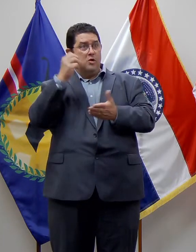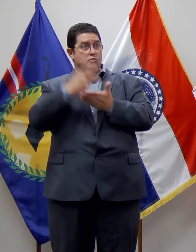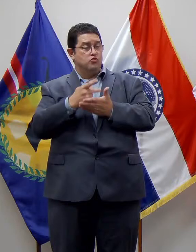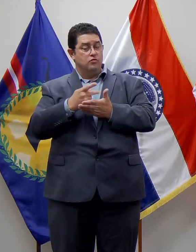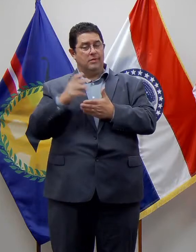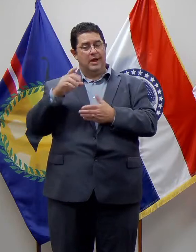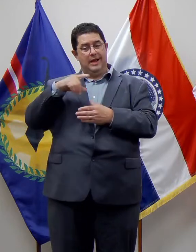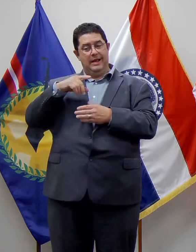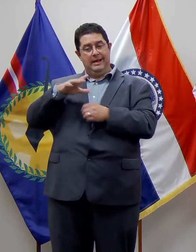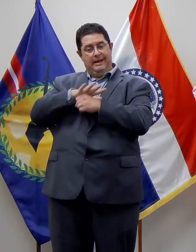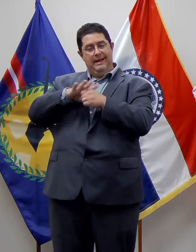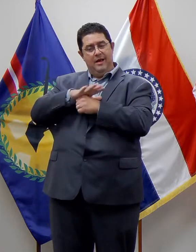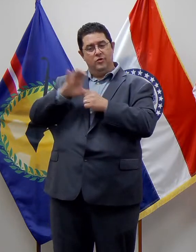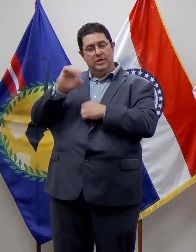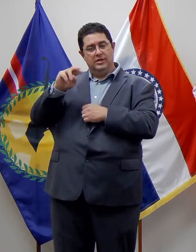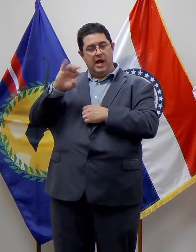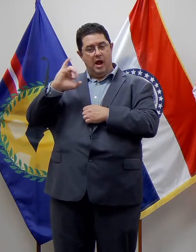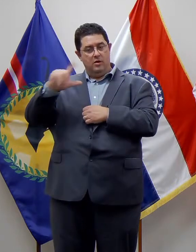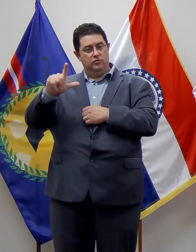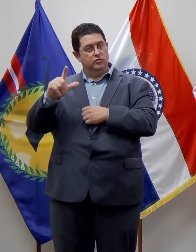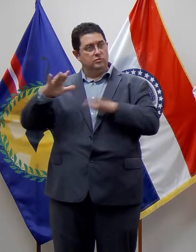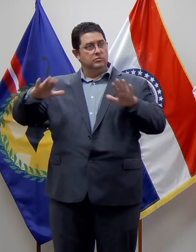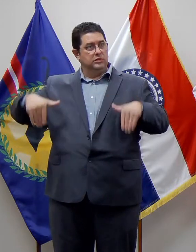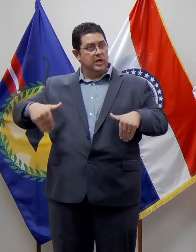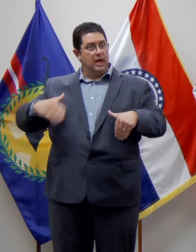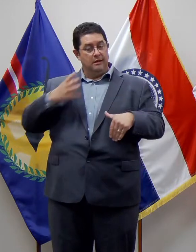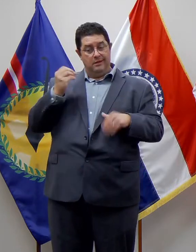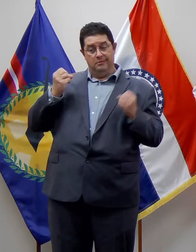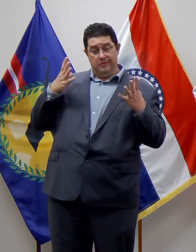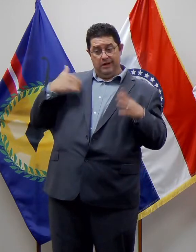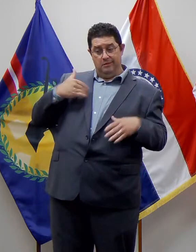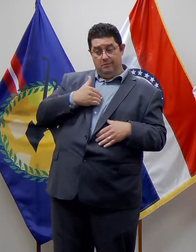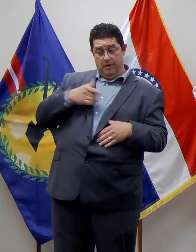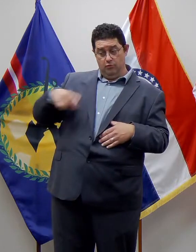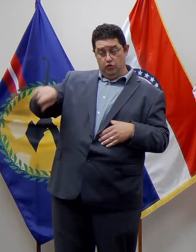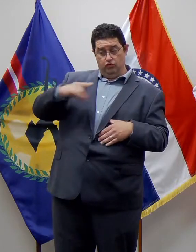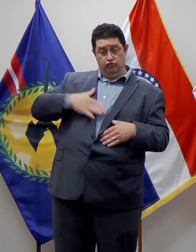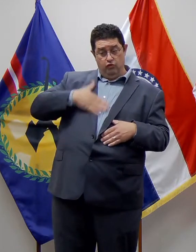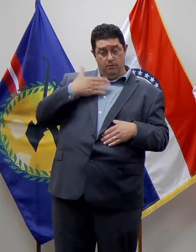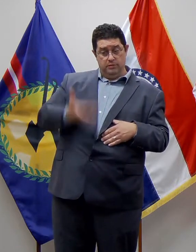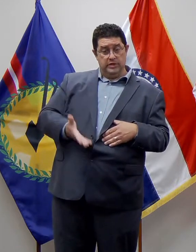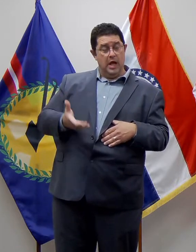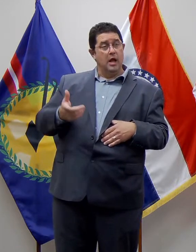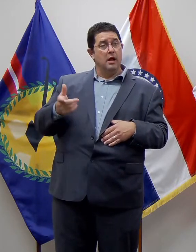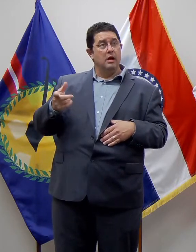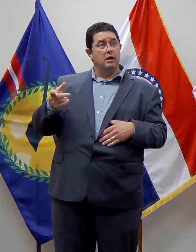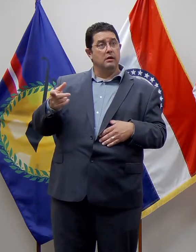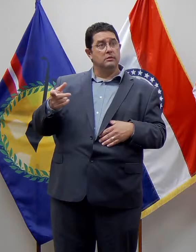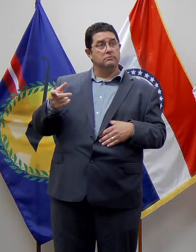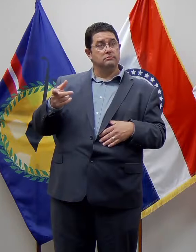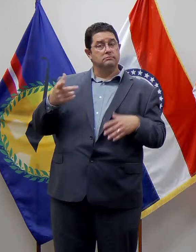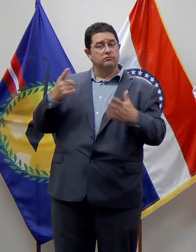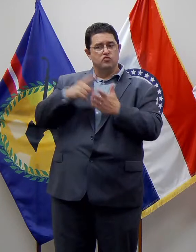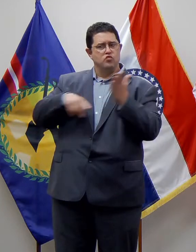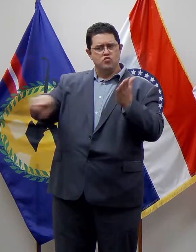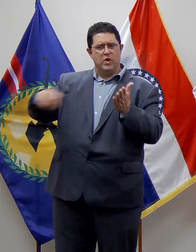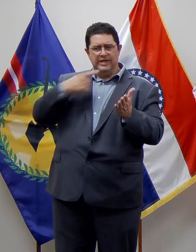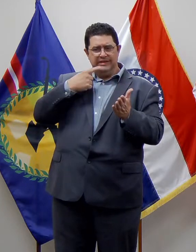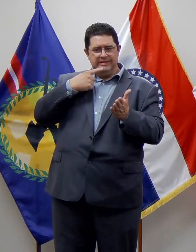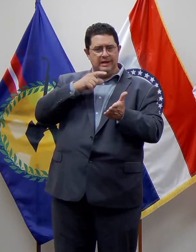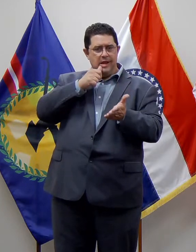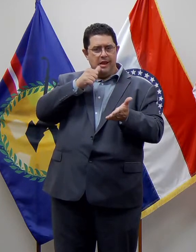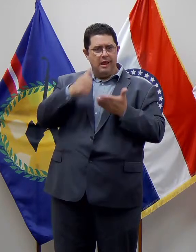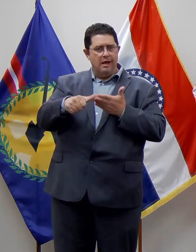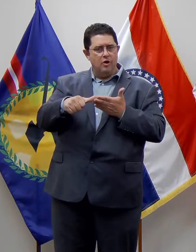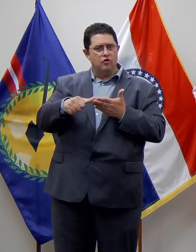yet. And given that a lot of members of the county council are upset about what he said in the letter